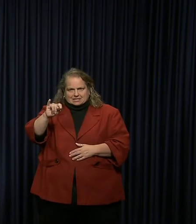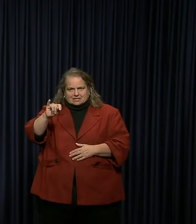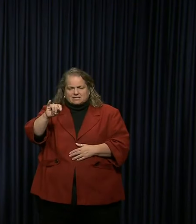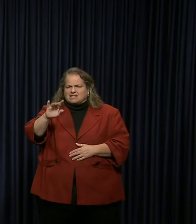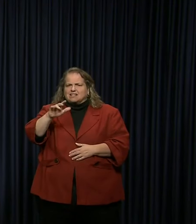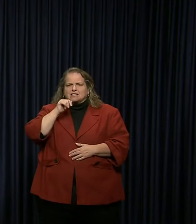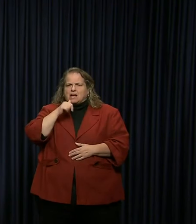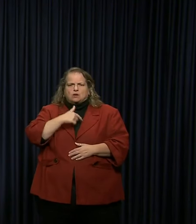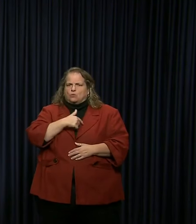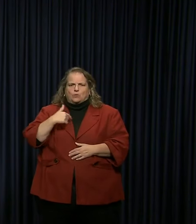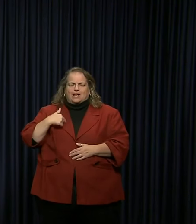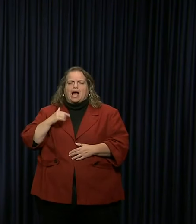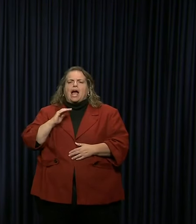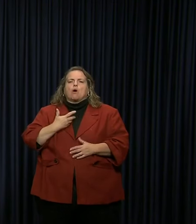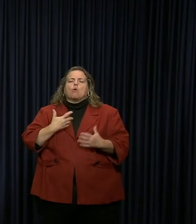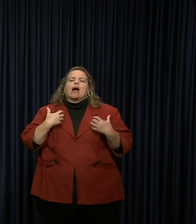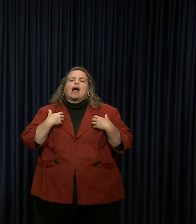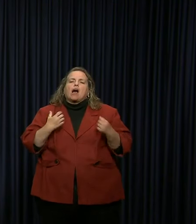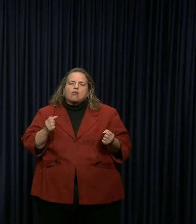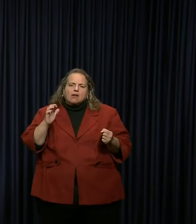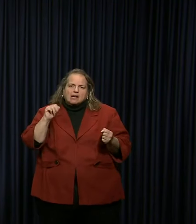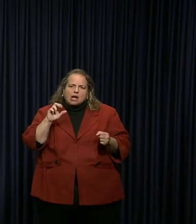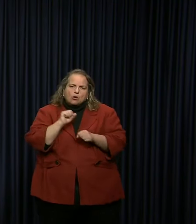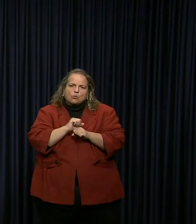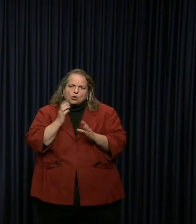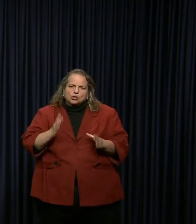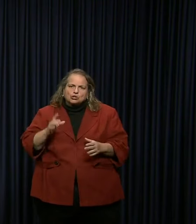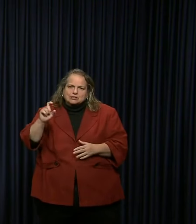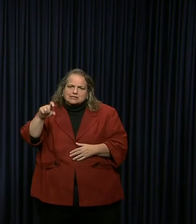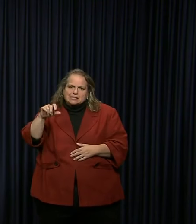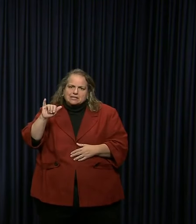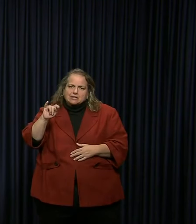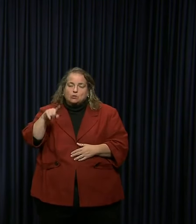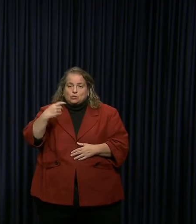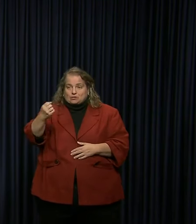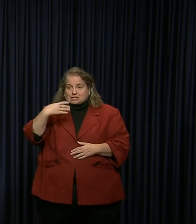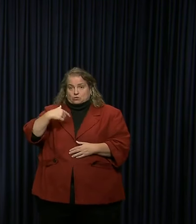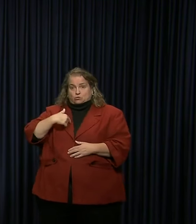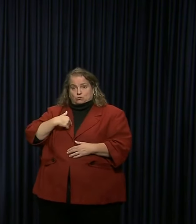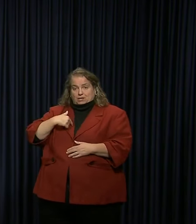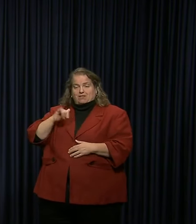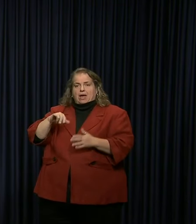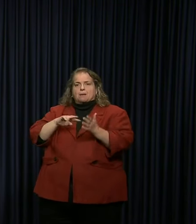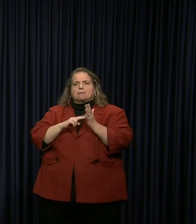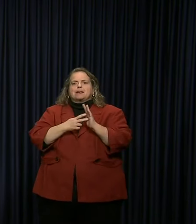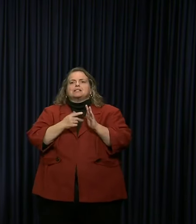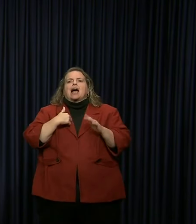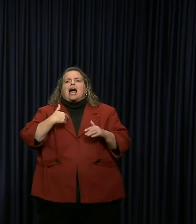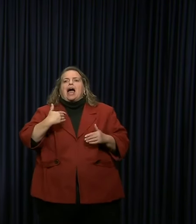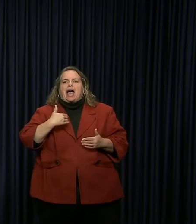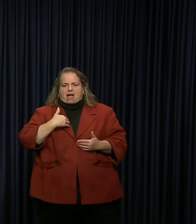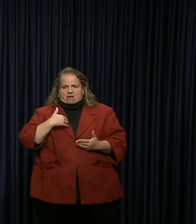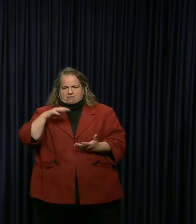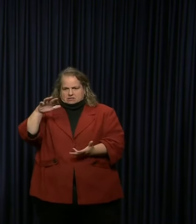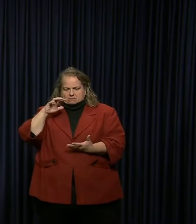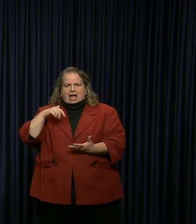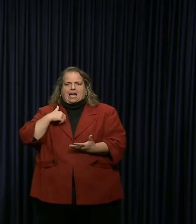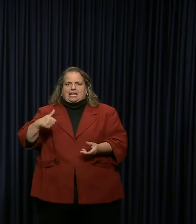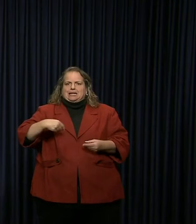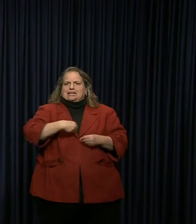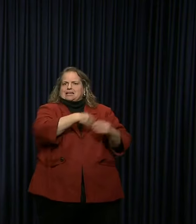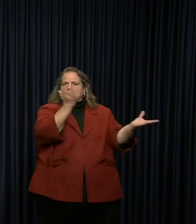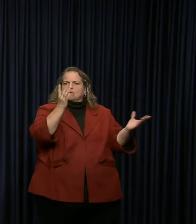not we. Our healthcare workers need it. And when you send it to us, it means that we have a supply that can go out to those that are